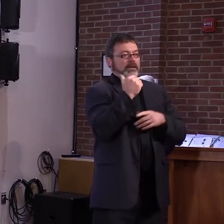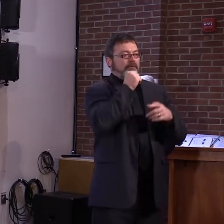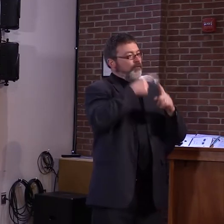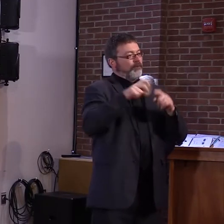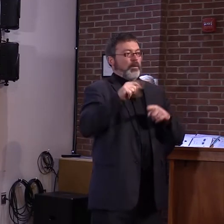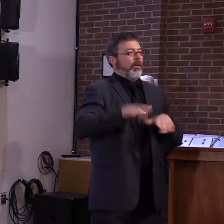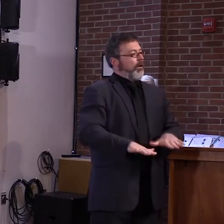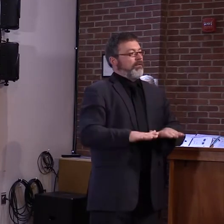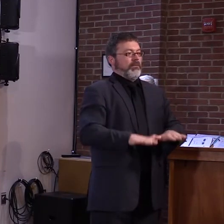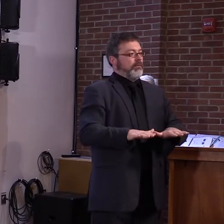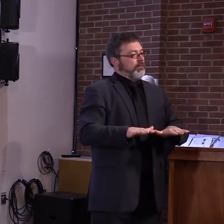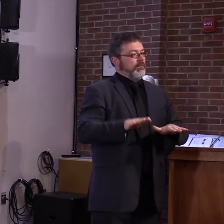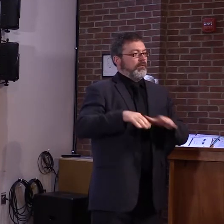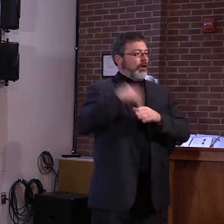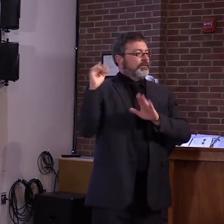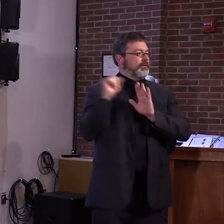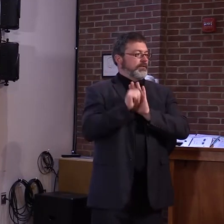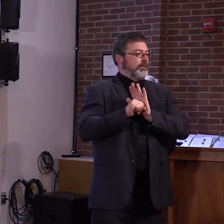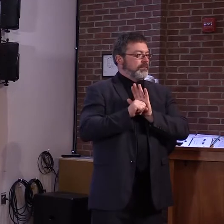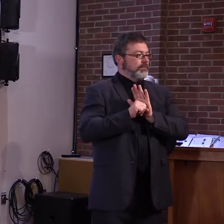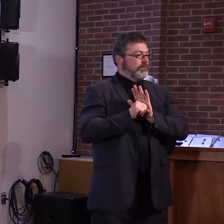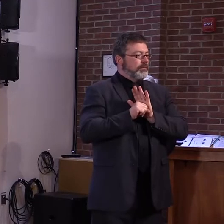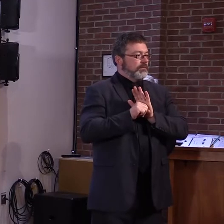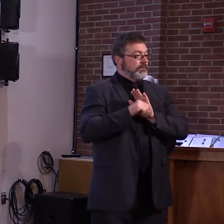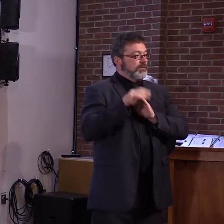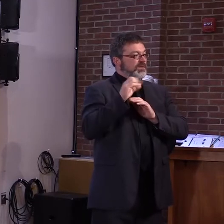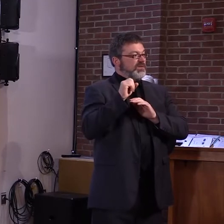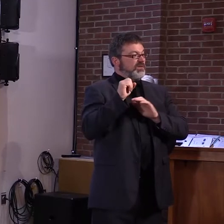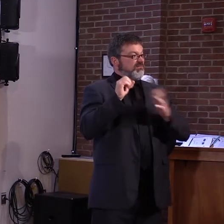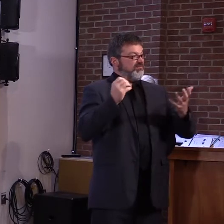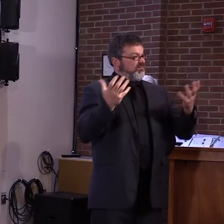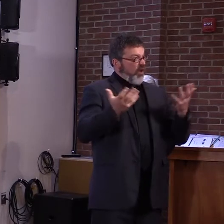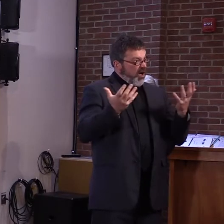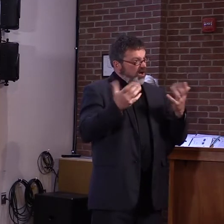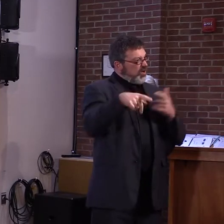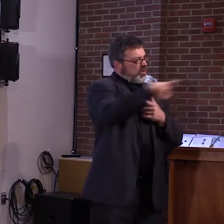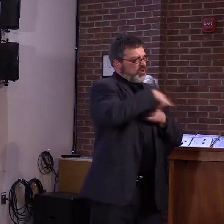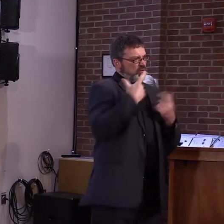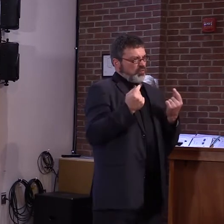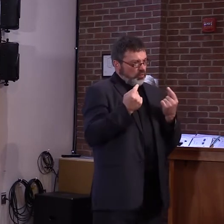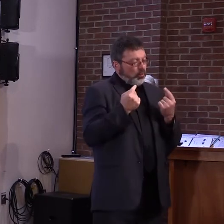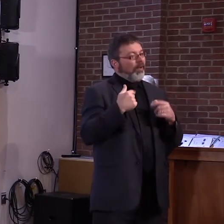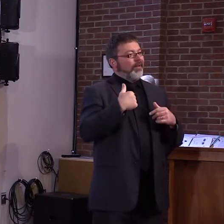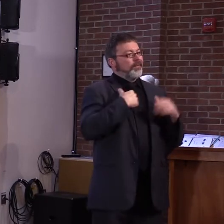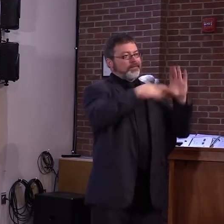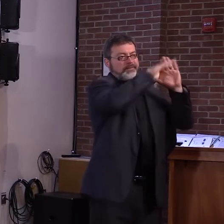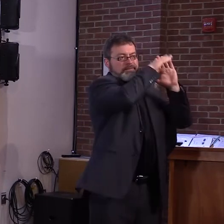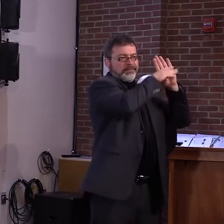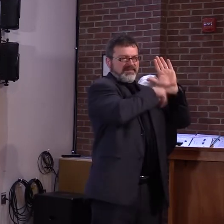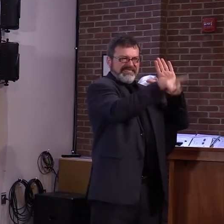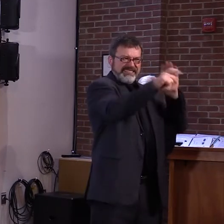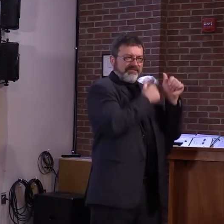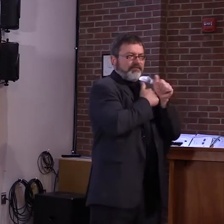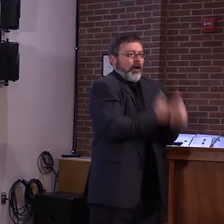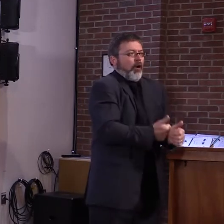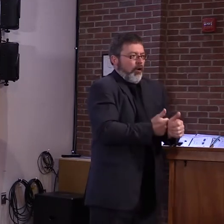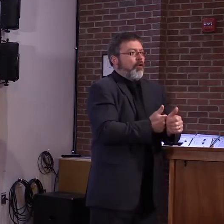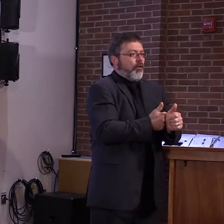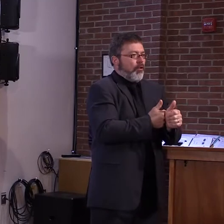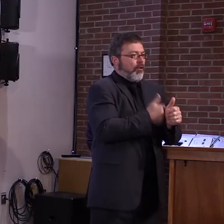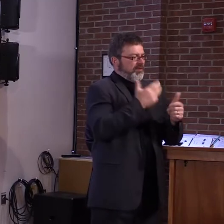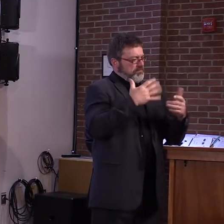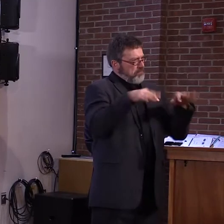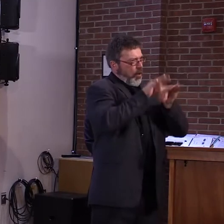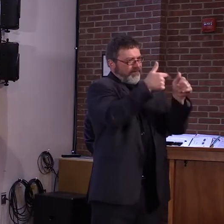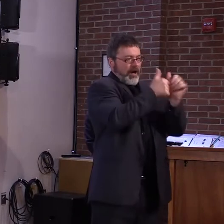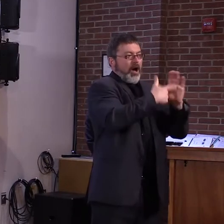good reminder to follow public health recommendations and make careful decisions about what we do and where we go. Wear a